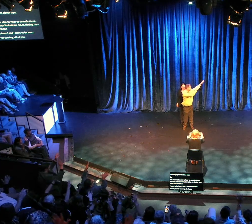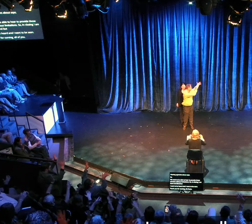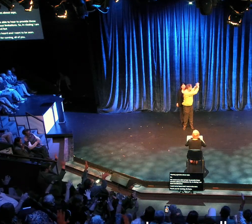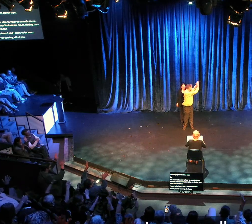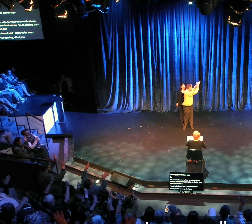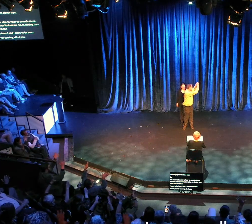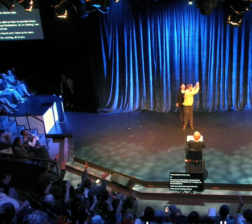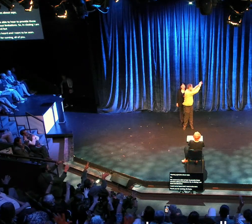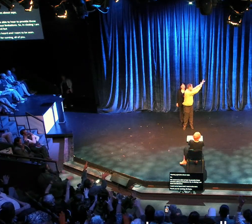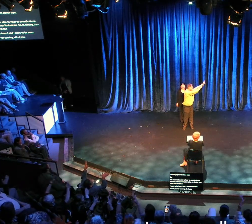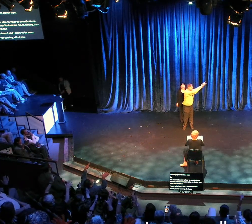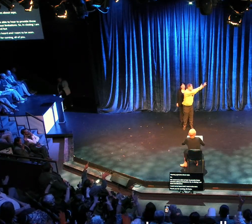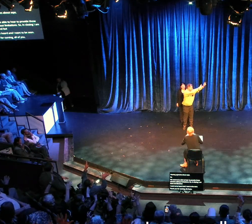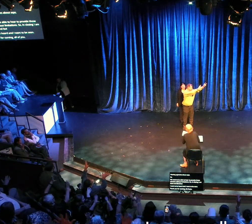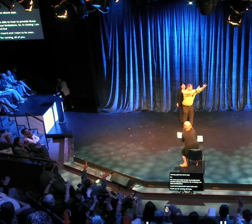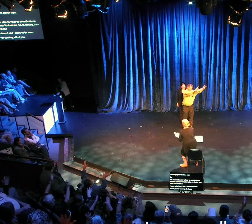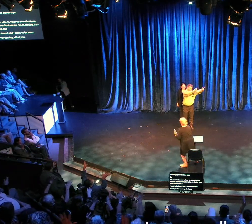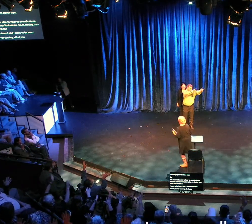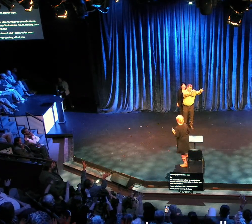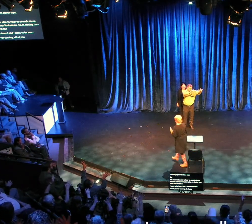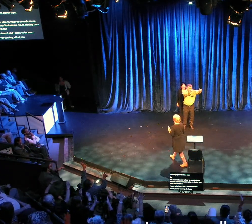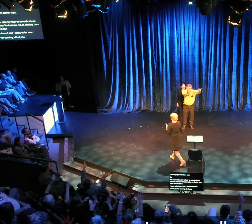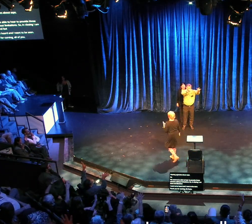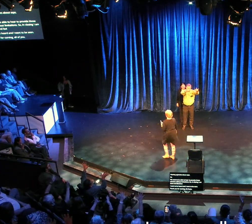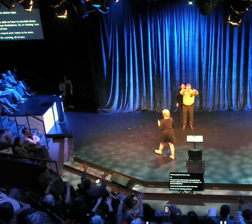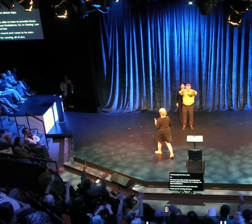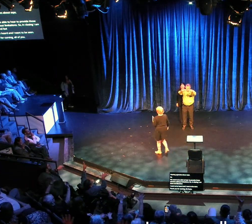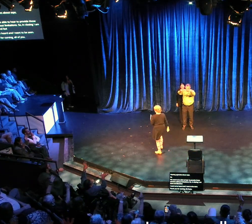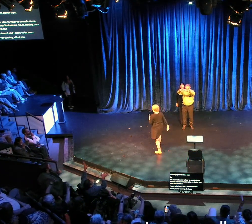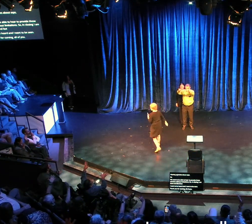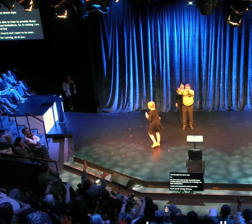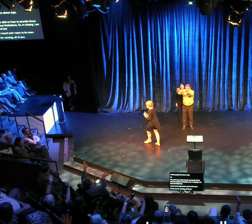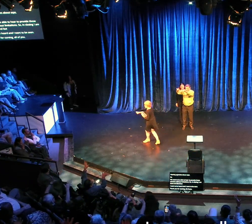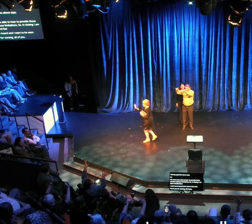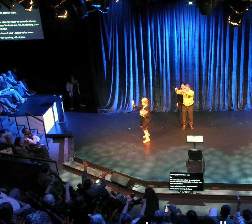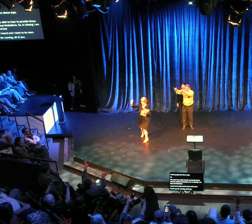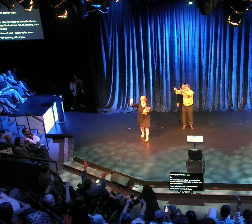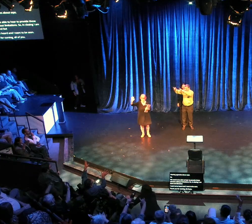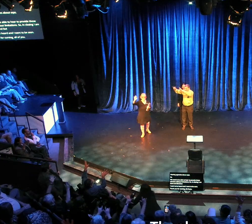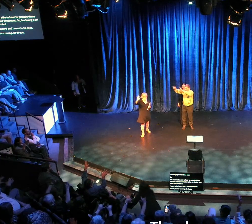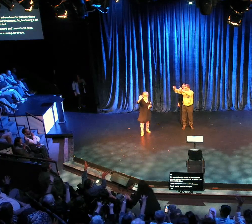Love you all. Thank you.